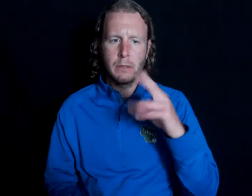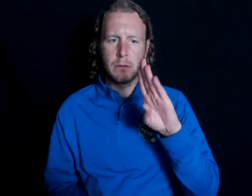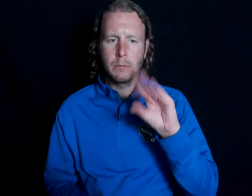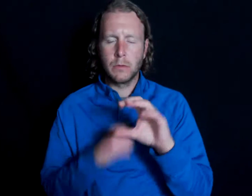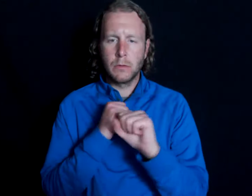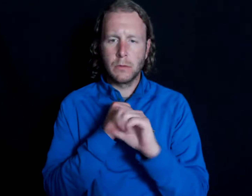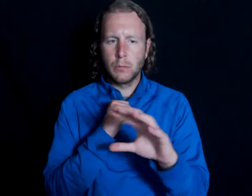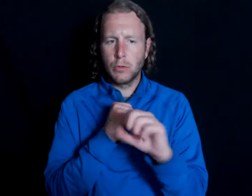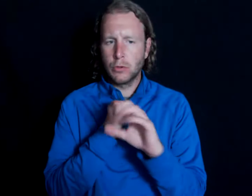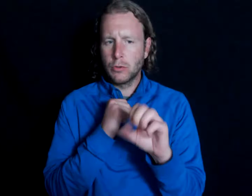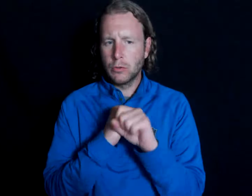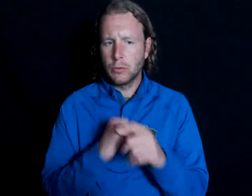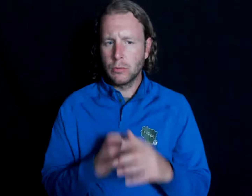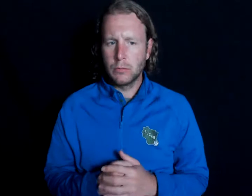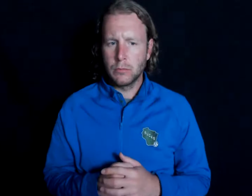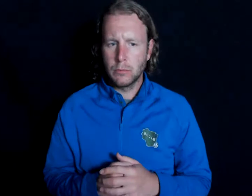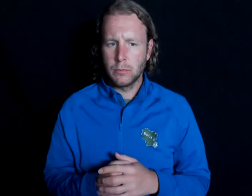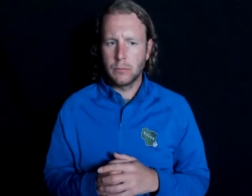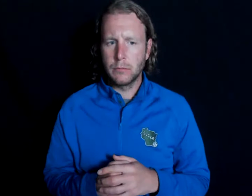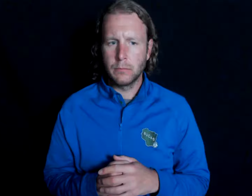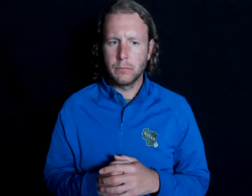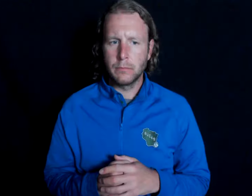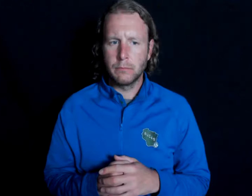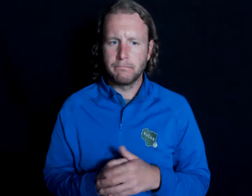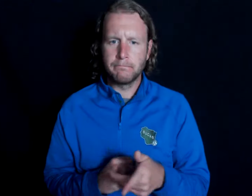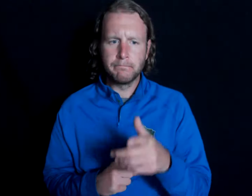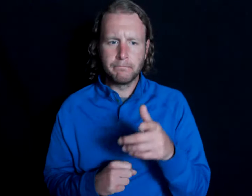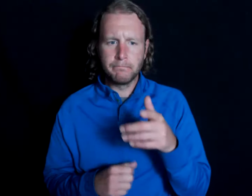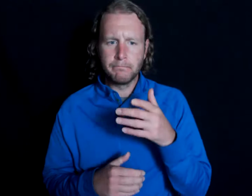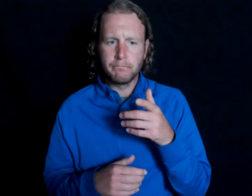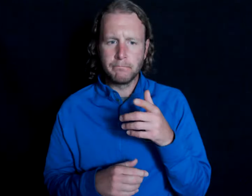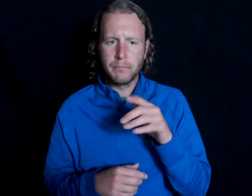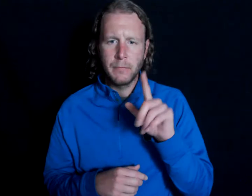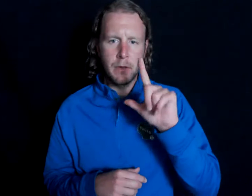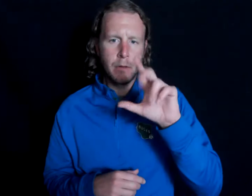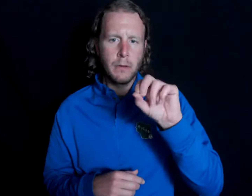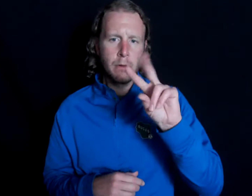Said we have a birthright that's been kept from us. Lovecraft Country.